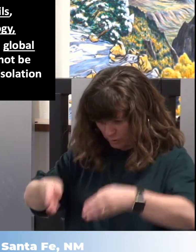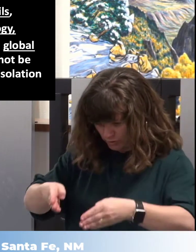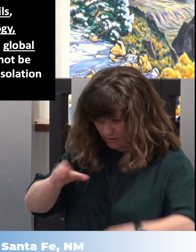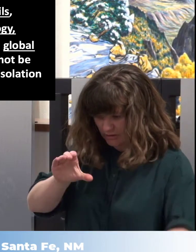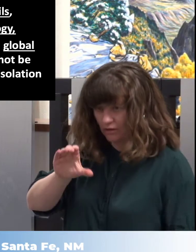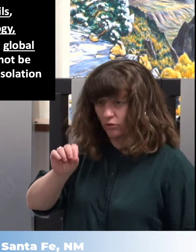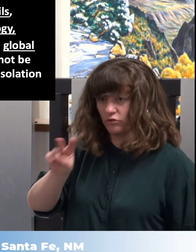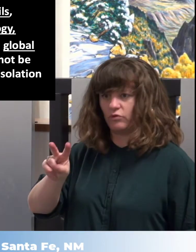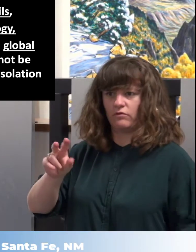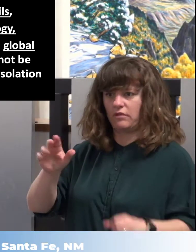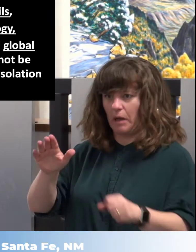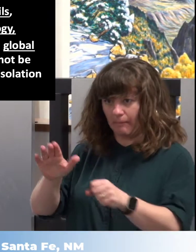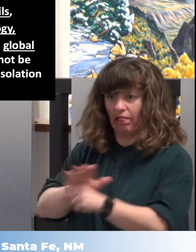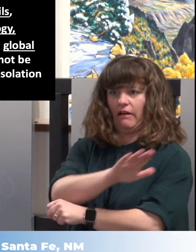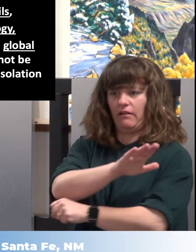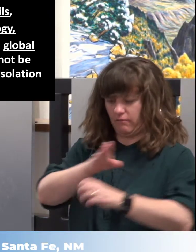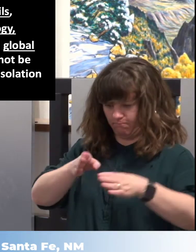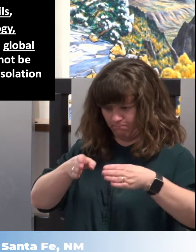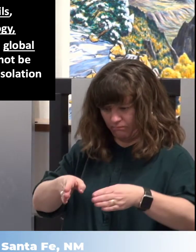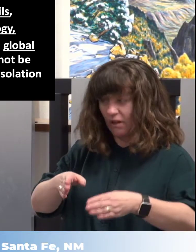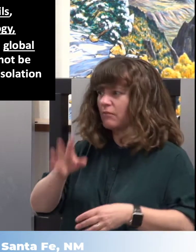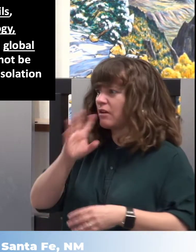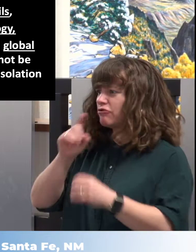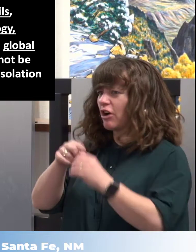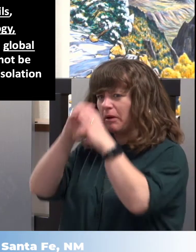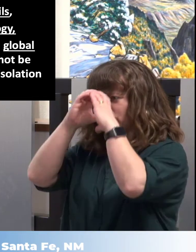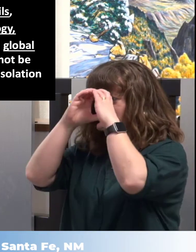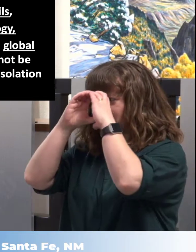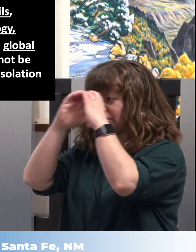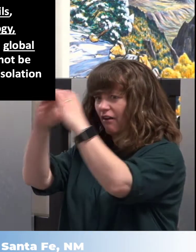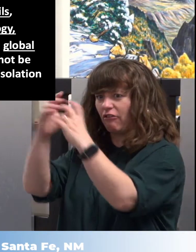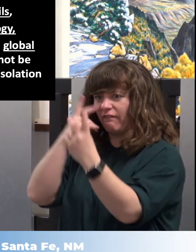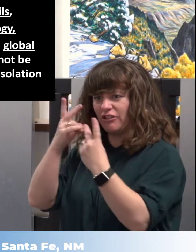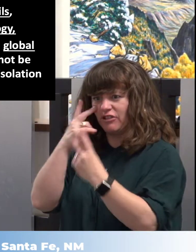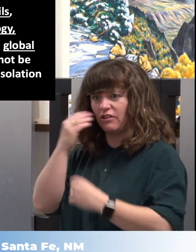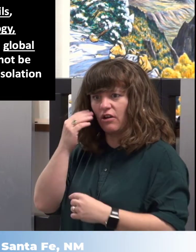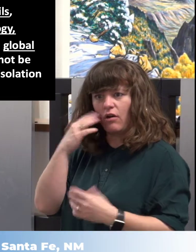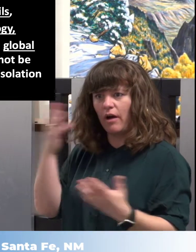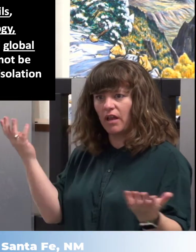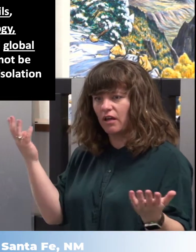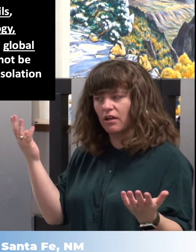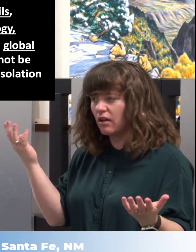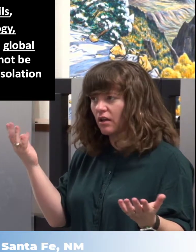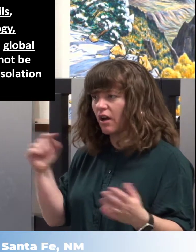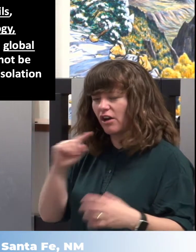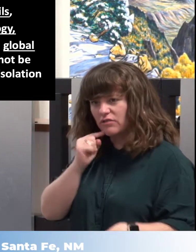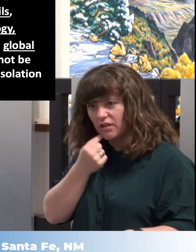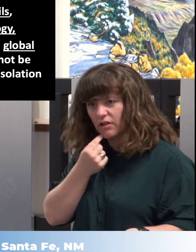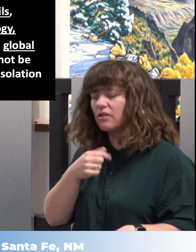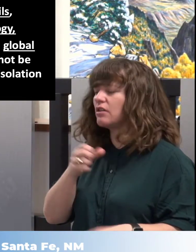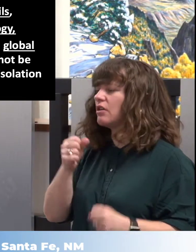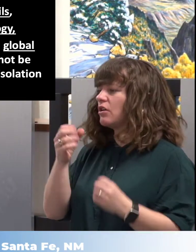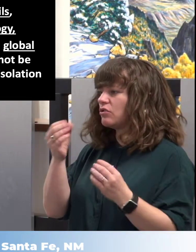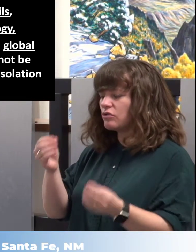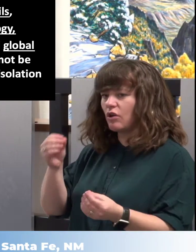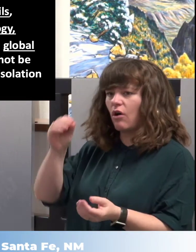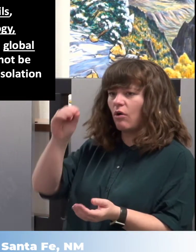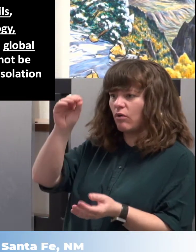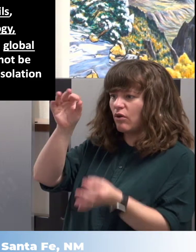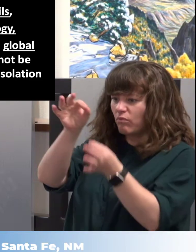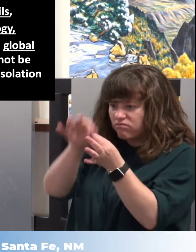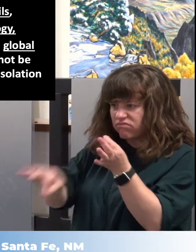Like really talk about tunnel vision, it blows my mind that it is so reductionist and so